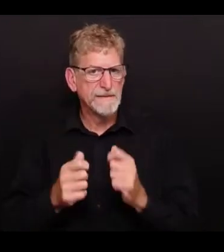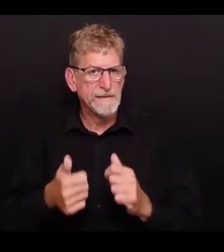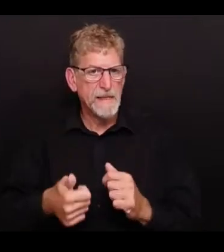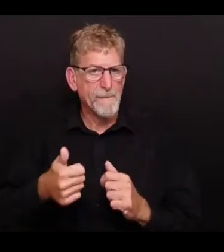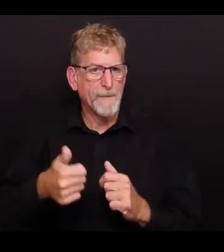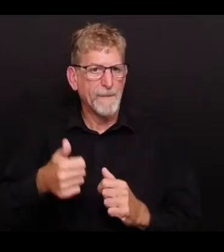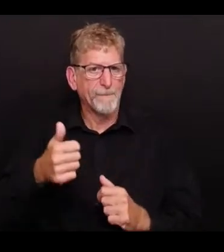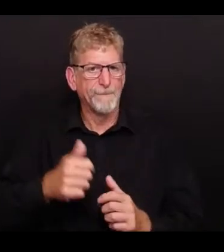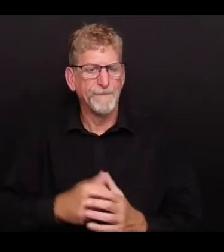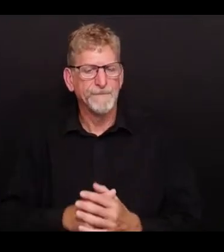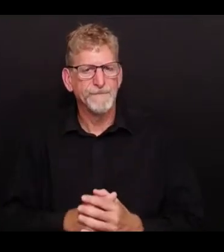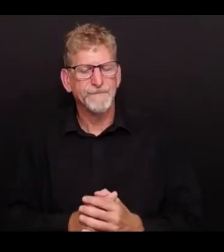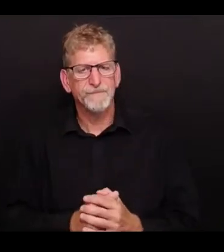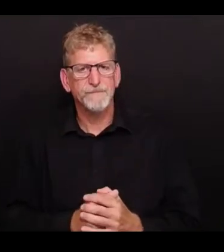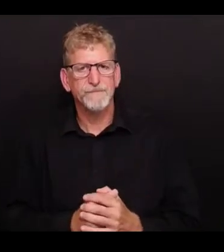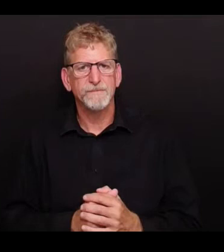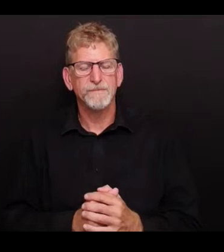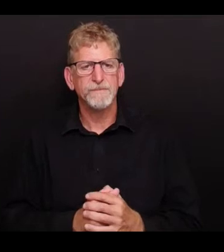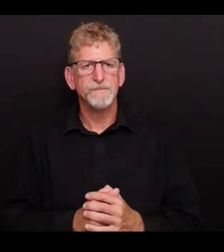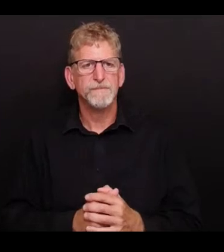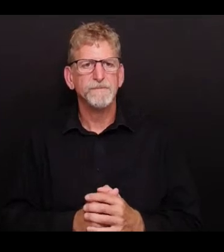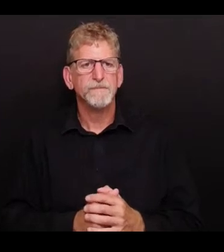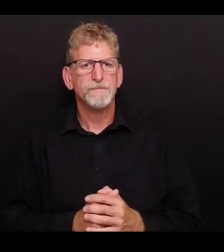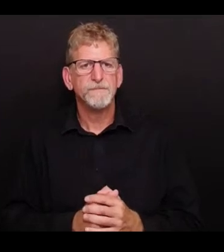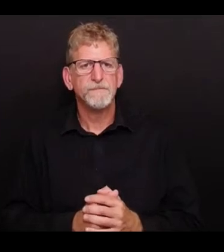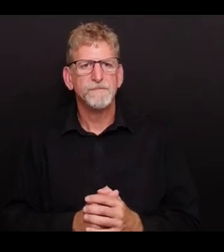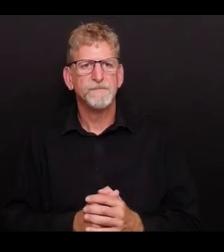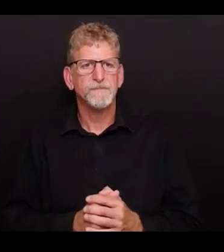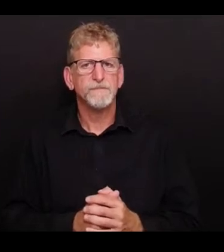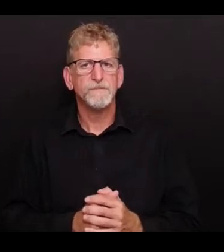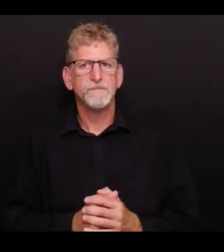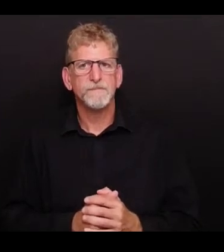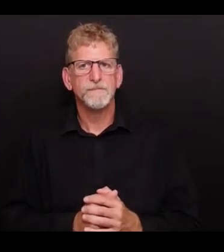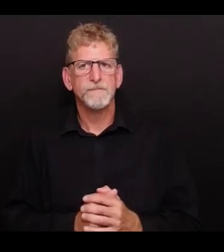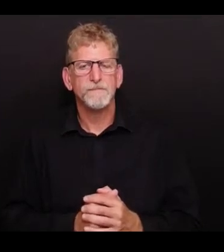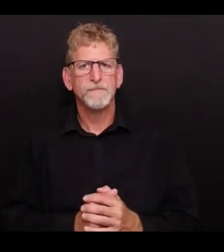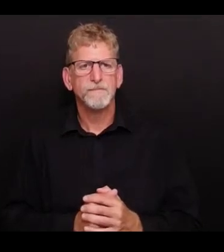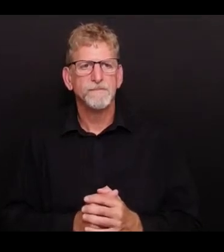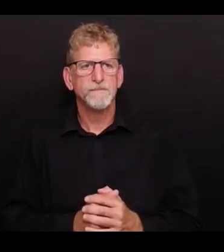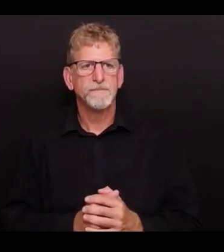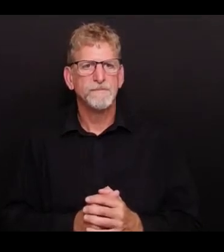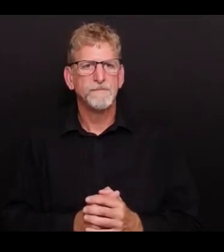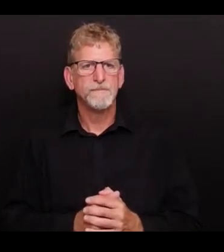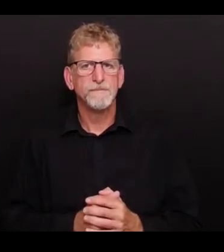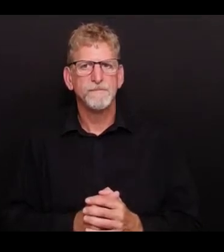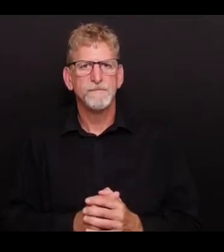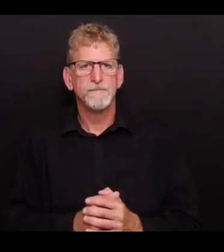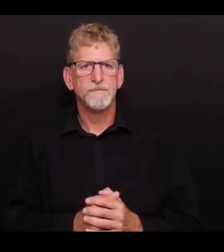confirmed, including 9,193